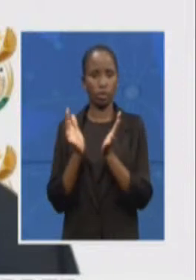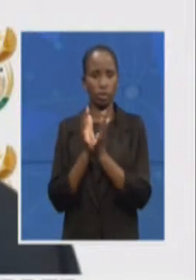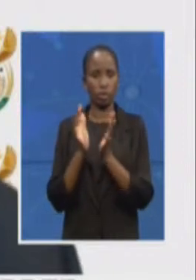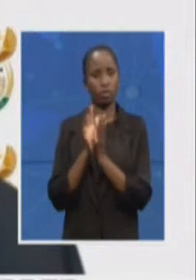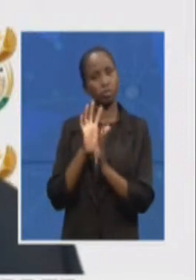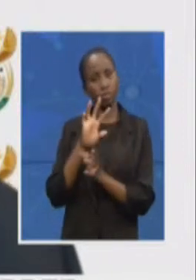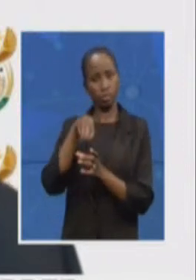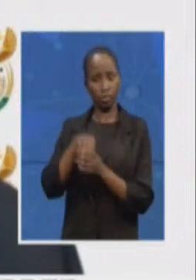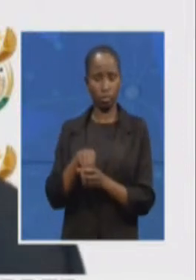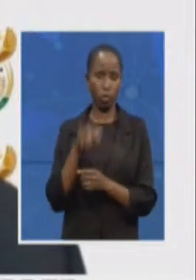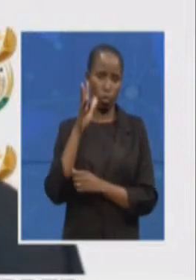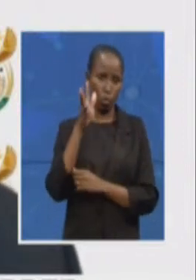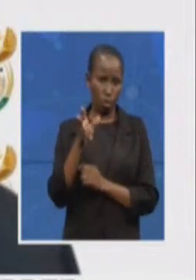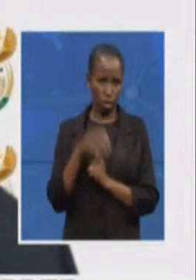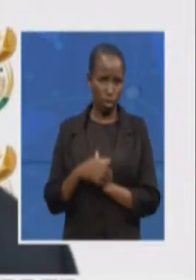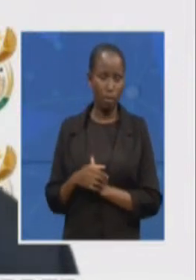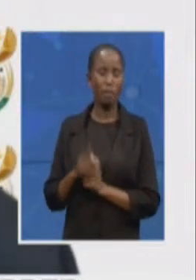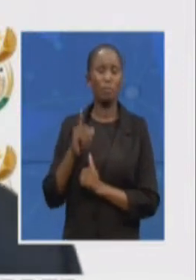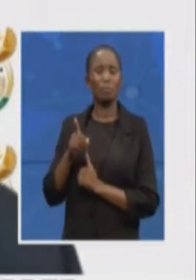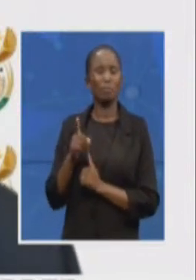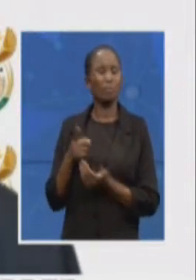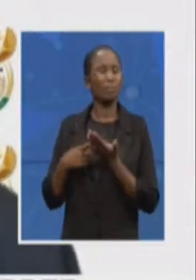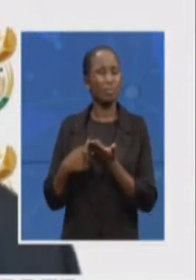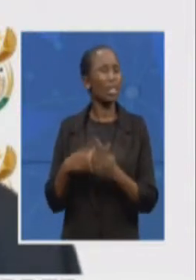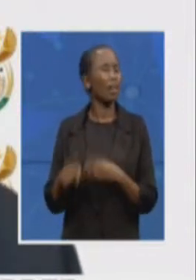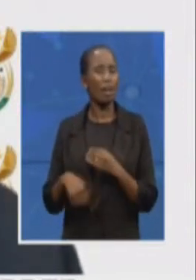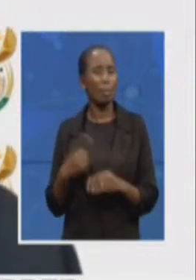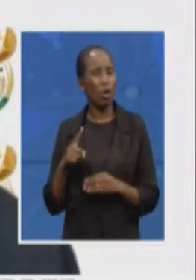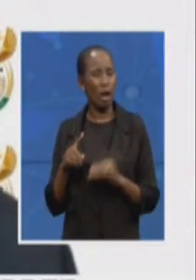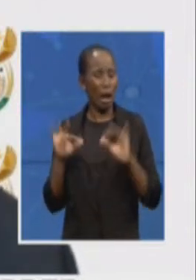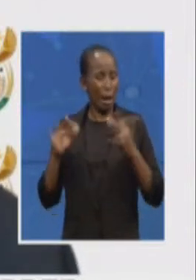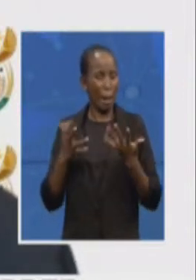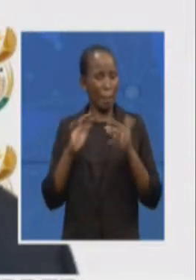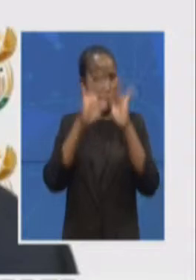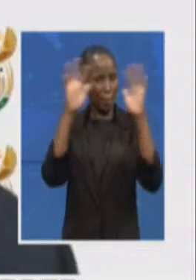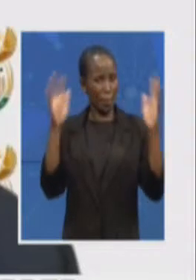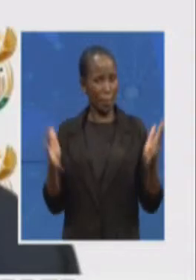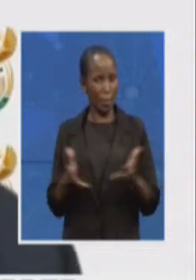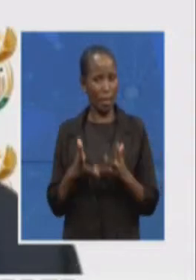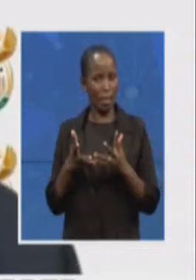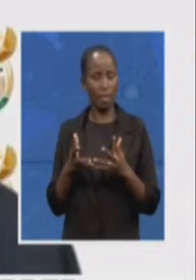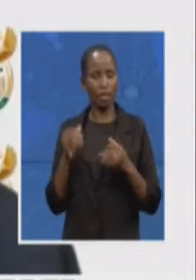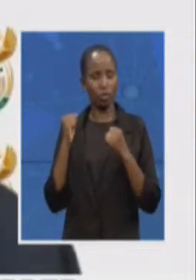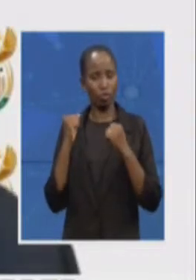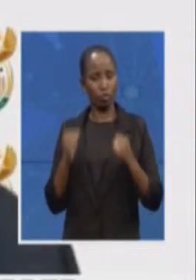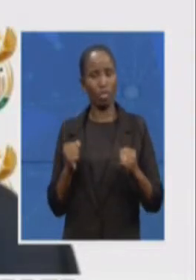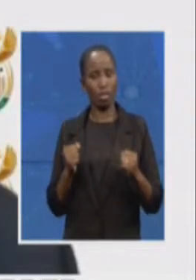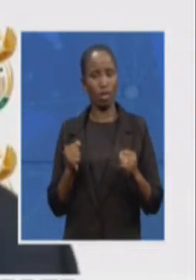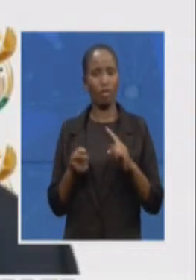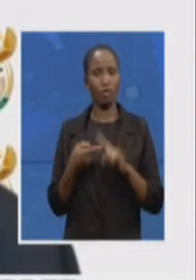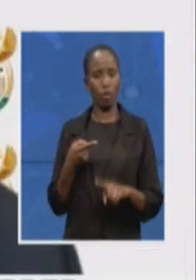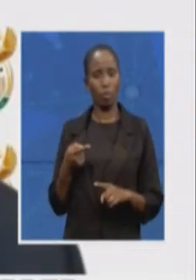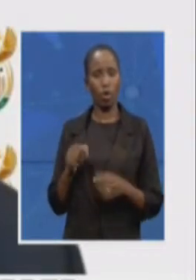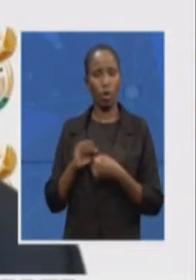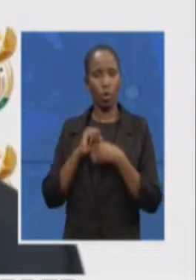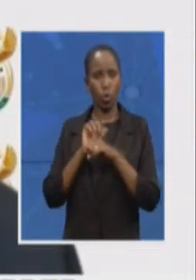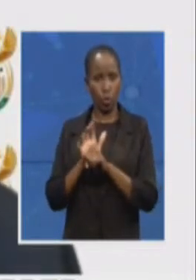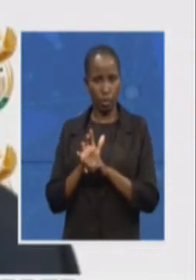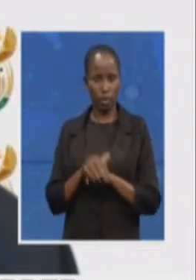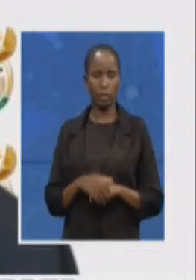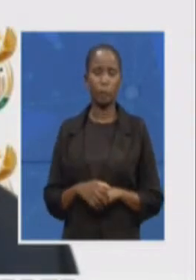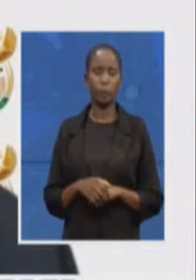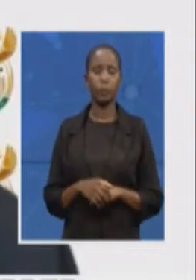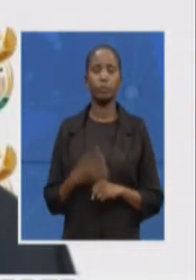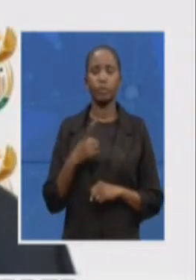the world response to the COVID-19 pandemic. Later in the afternoon, we will be presenting